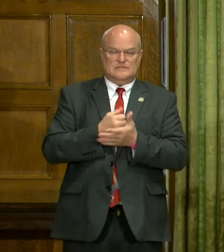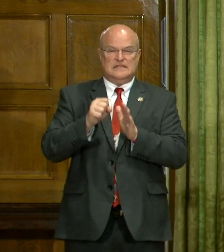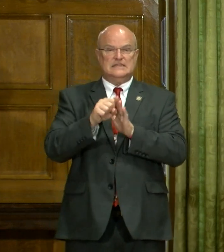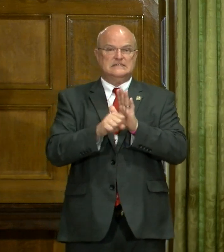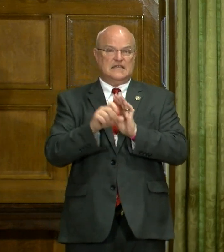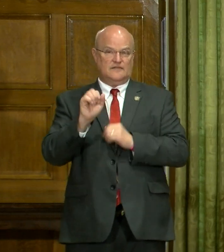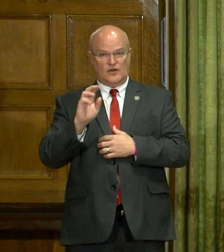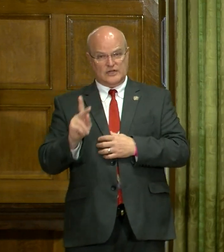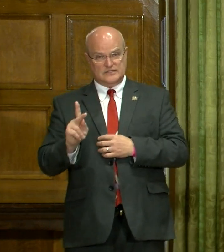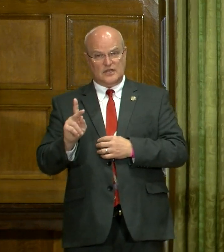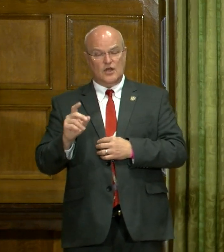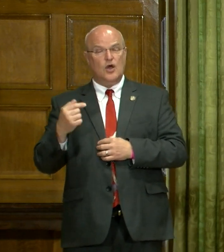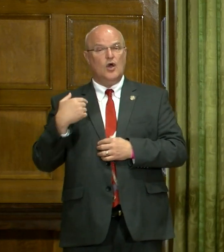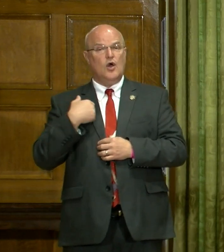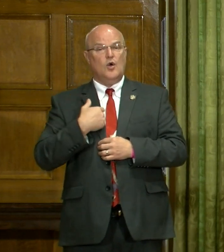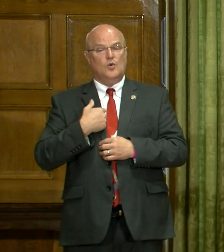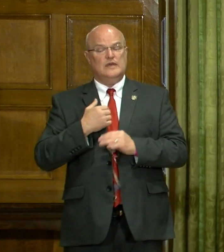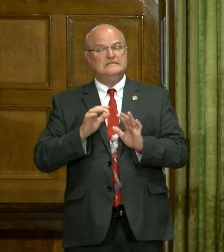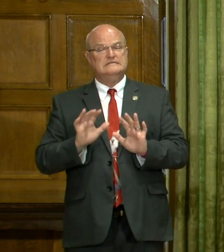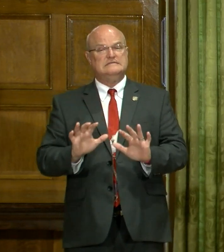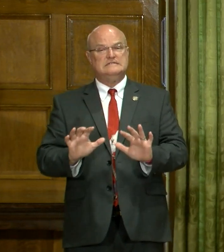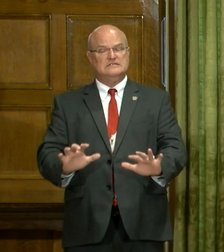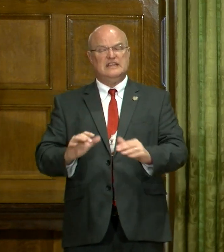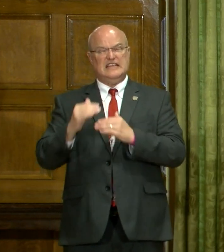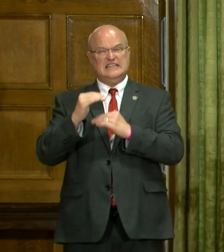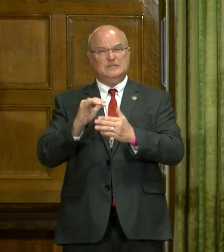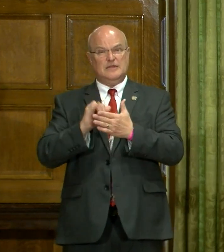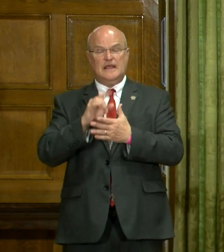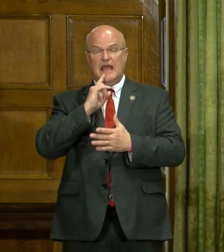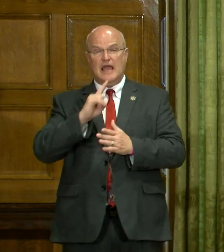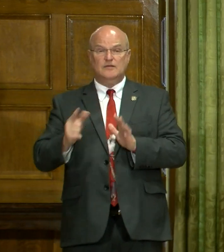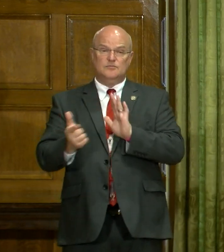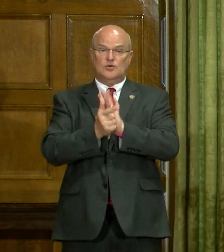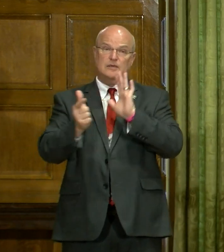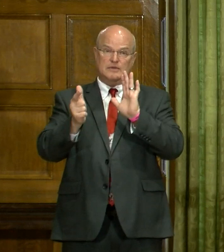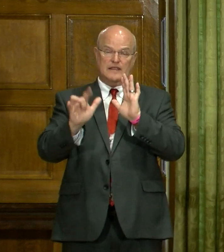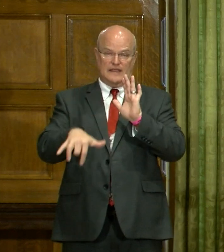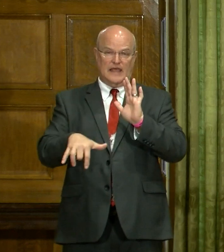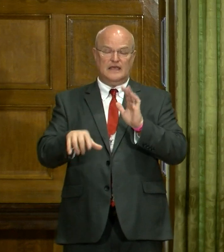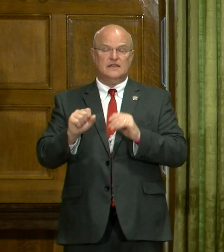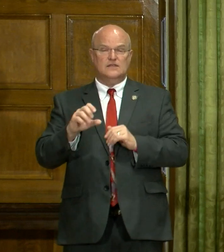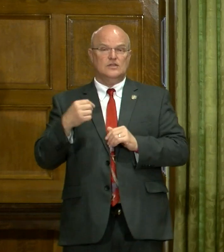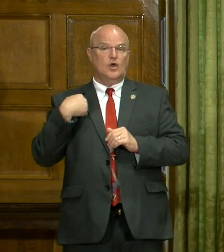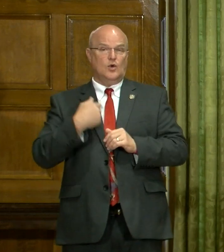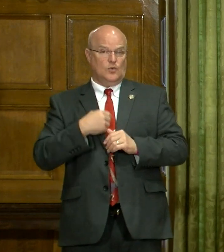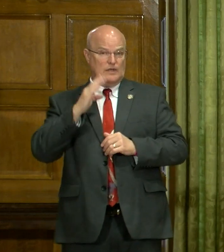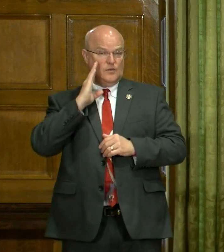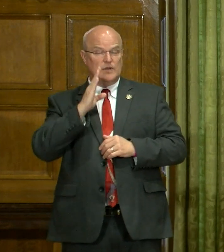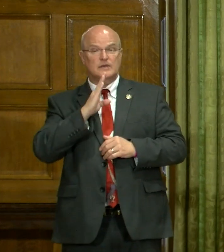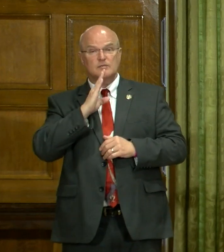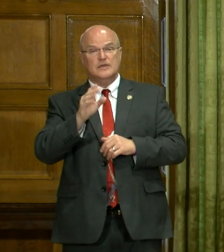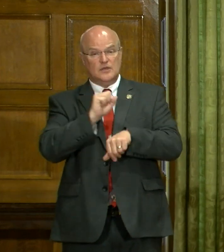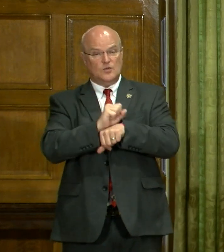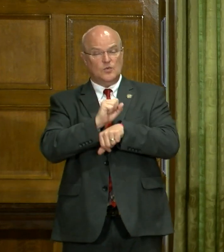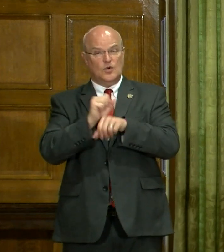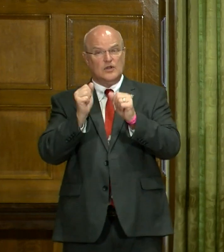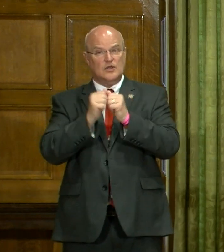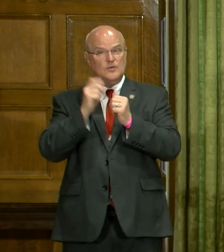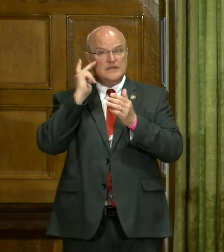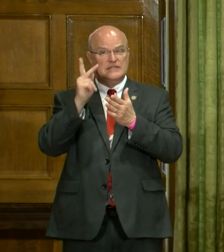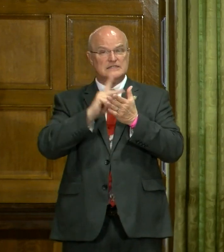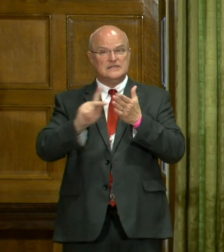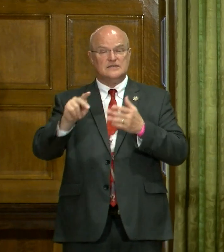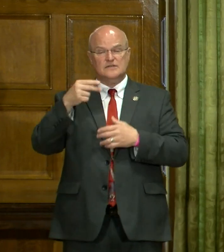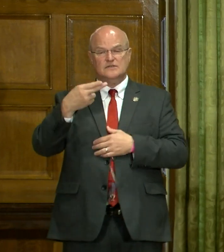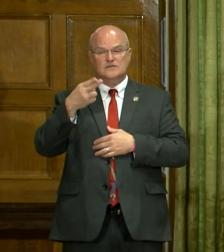state of Arkansas. And we have discouraged that, limited that, actually prohibited that. And so we will be working with